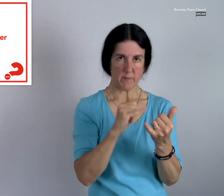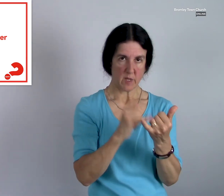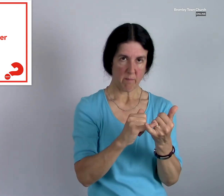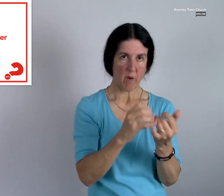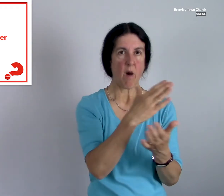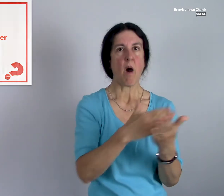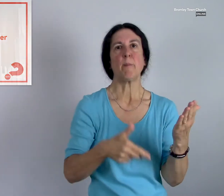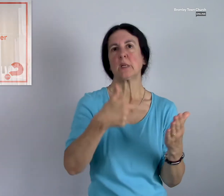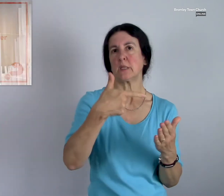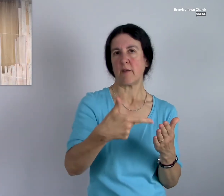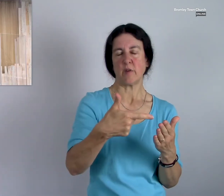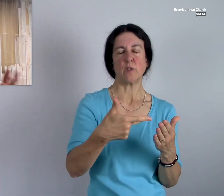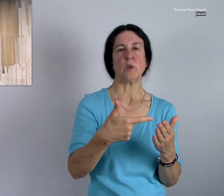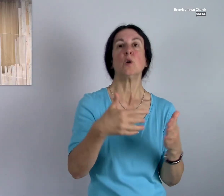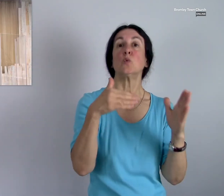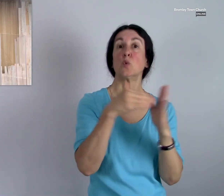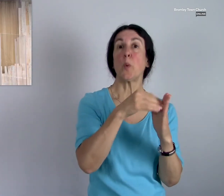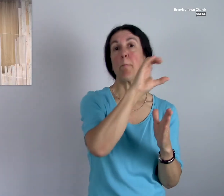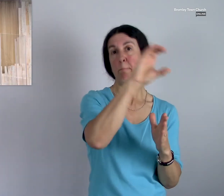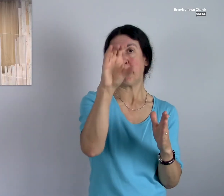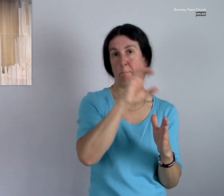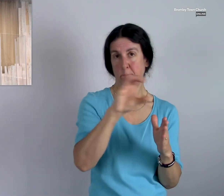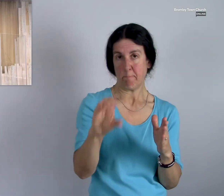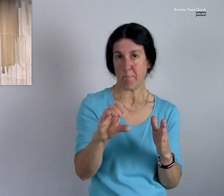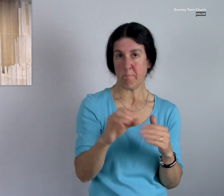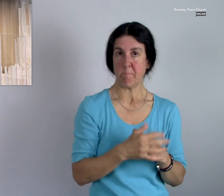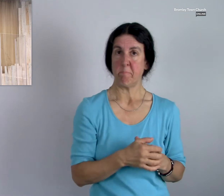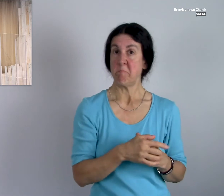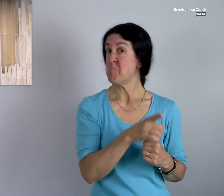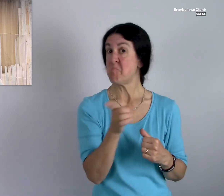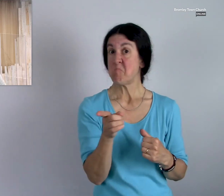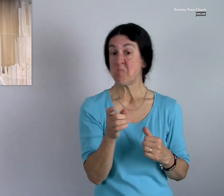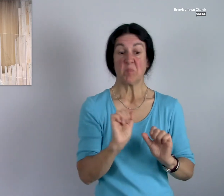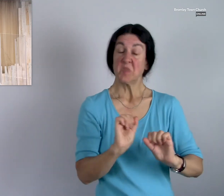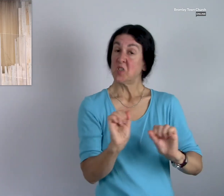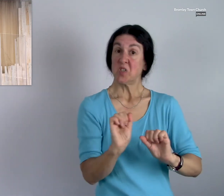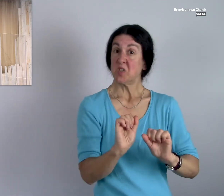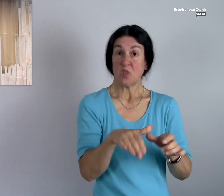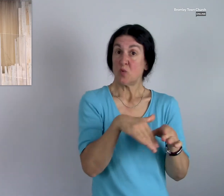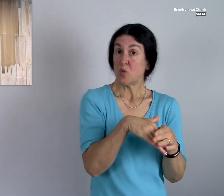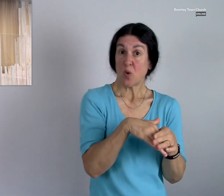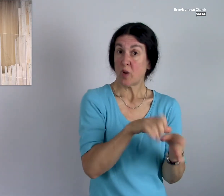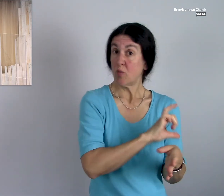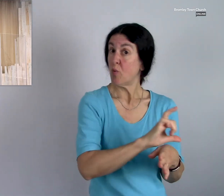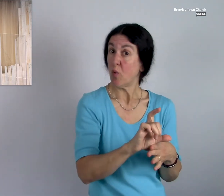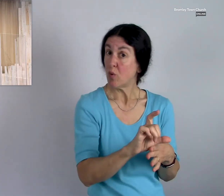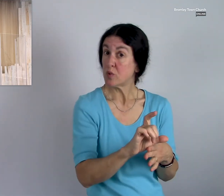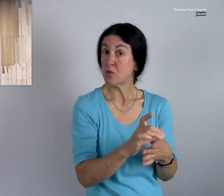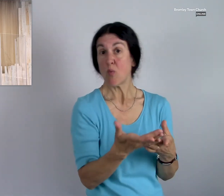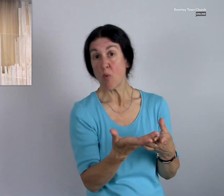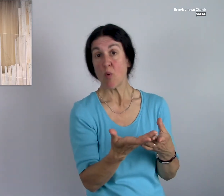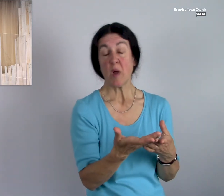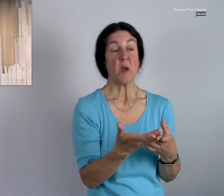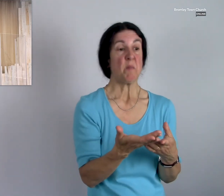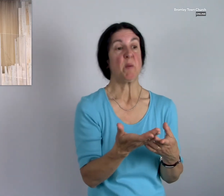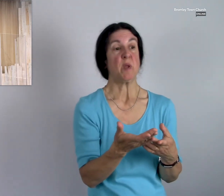Zoom. And we'd like to invite you to come. If you've never been on an Alpha course before, you're thinking, you know, I could benefit from this, or you know somebody,